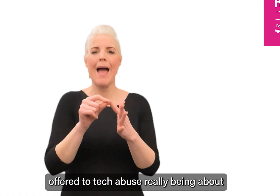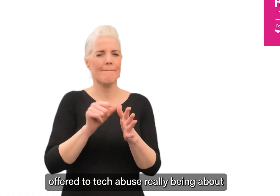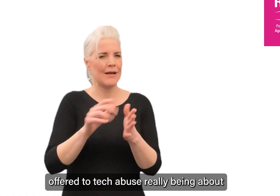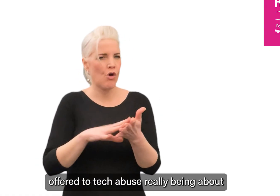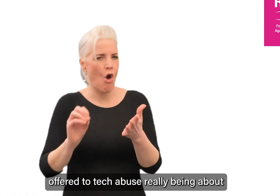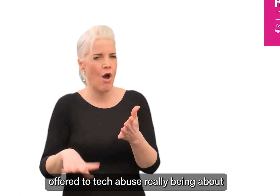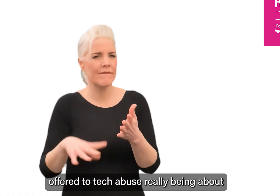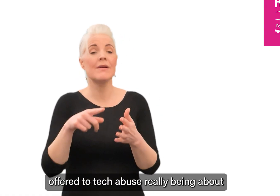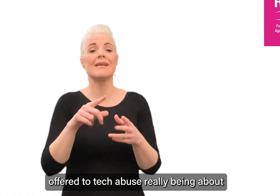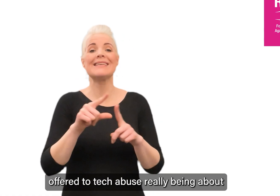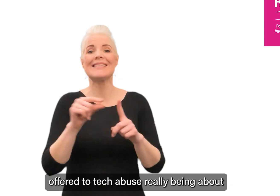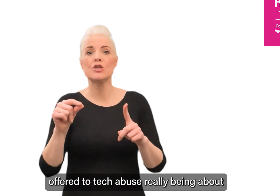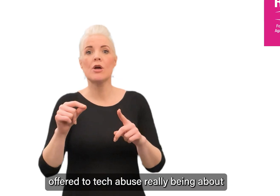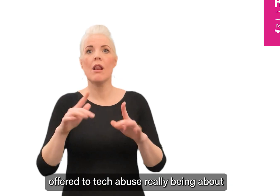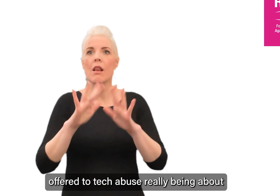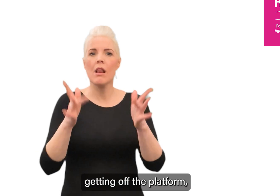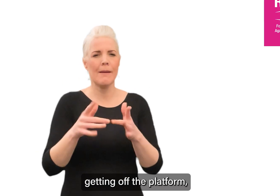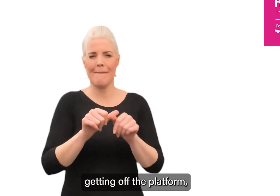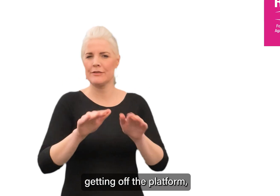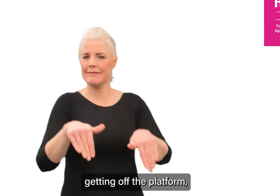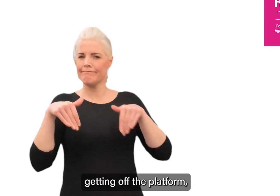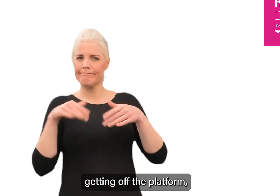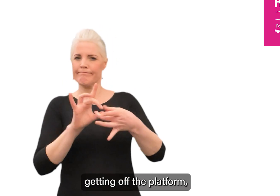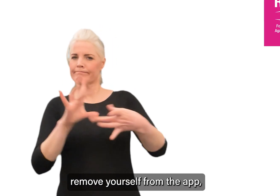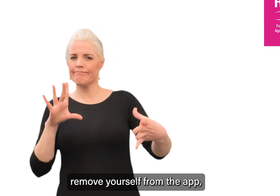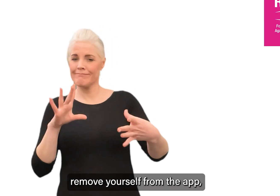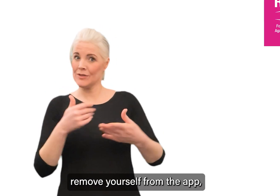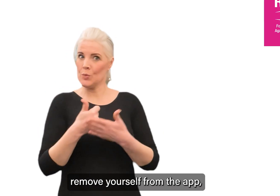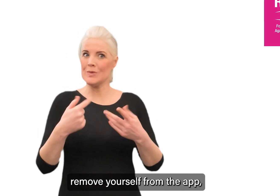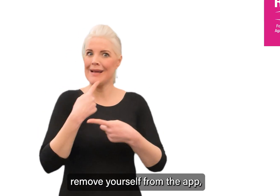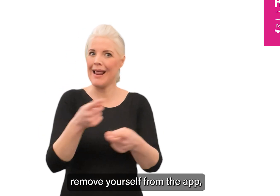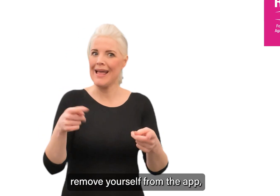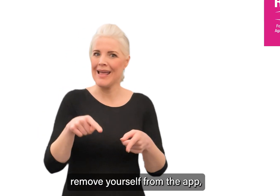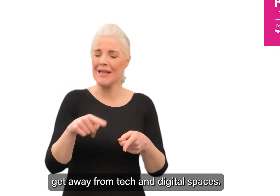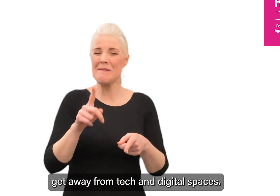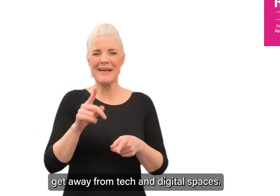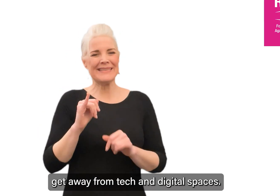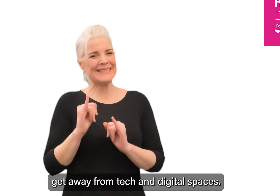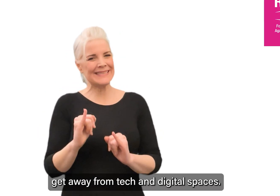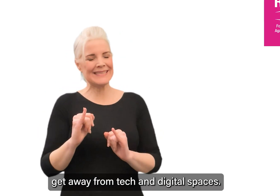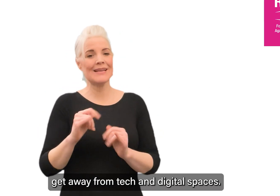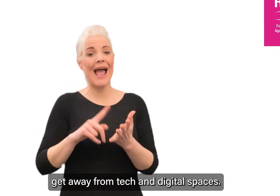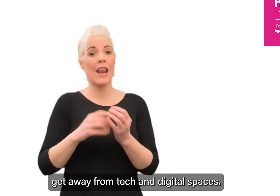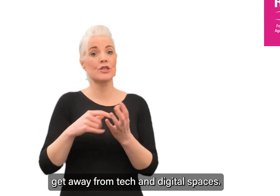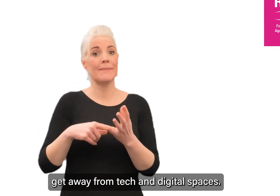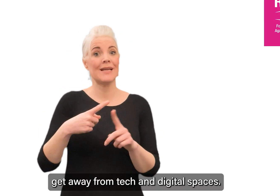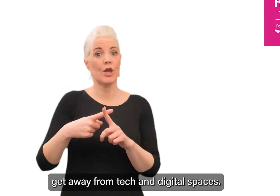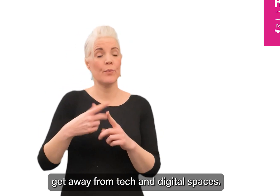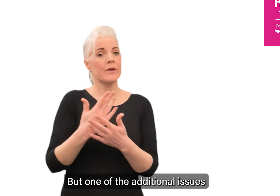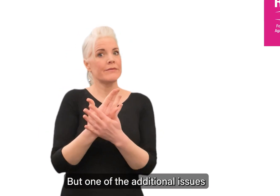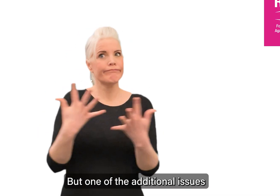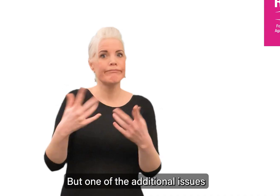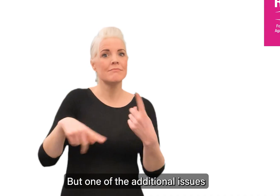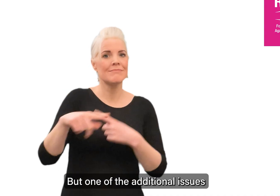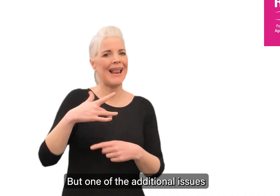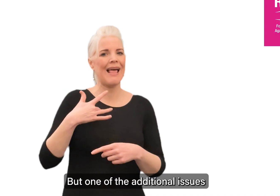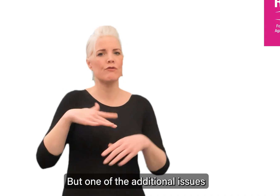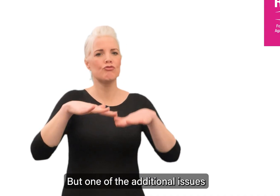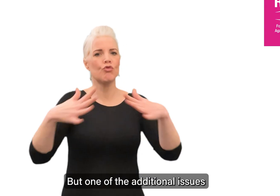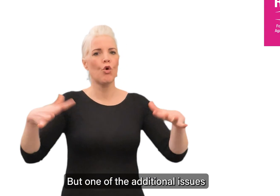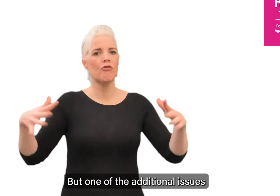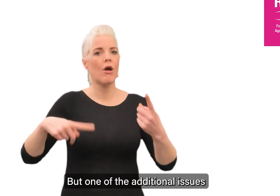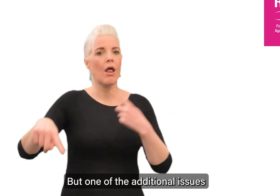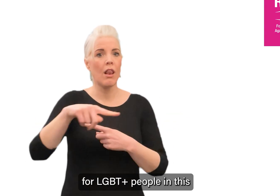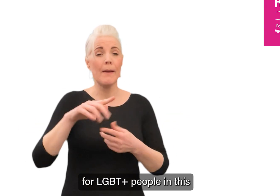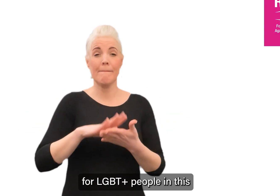to tech abuse really being about getting off the platform, remove yourself from the app, get away from tech and digital spaces. But one